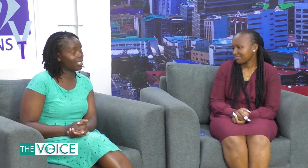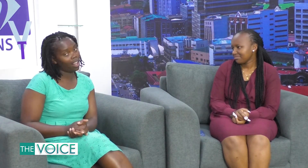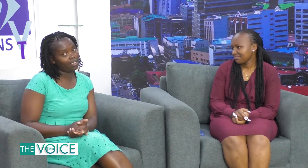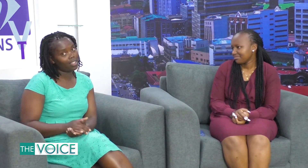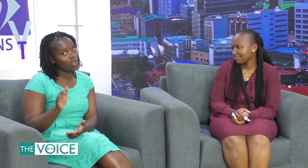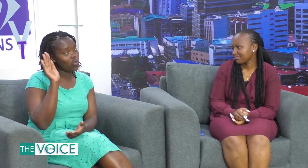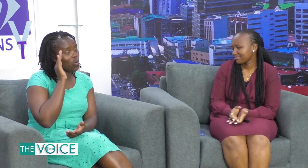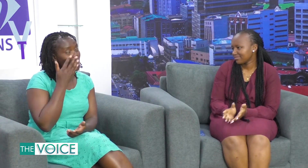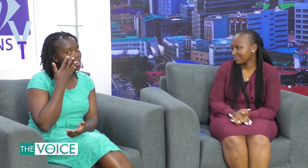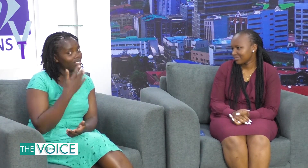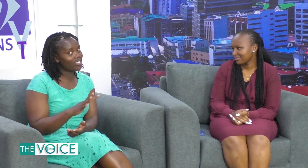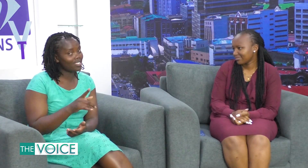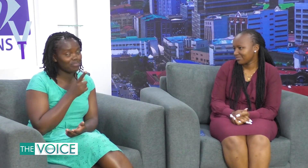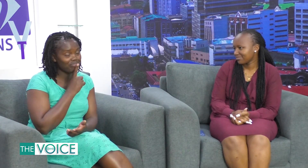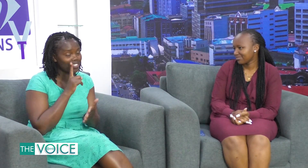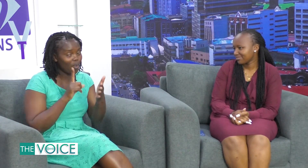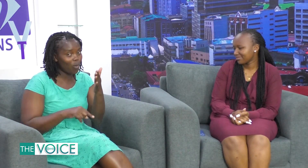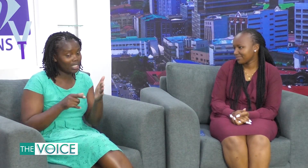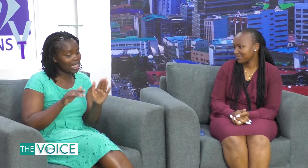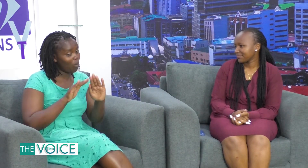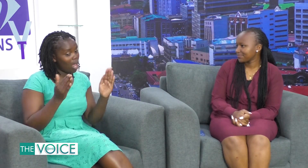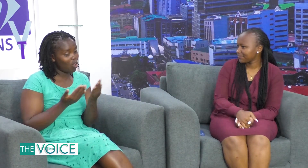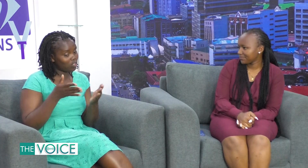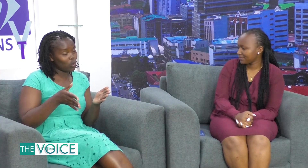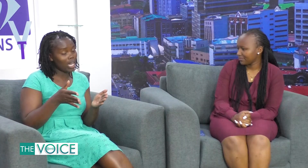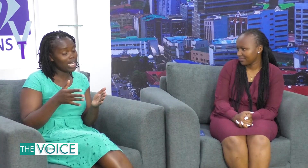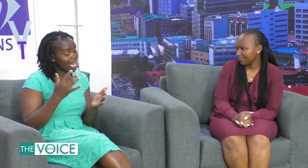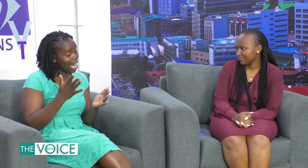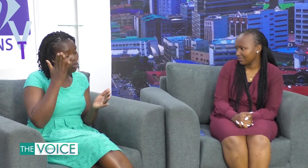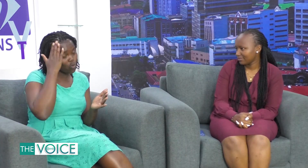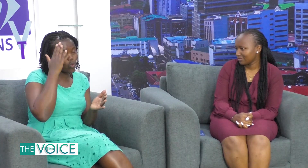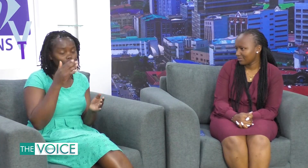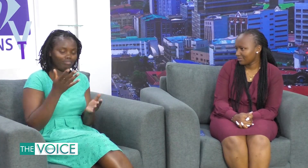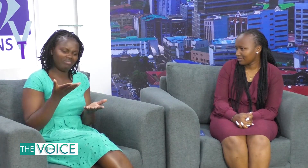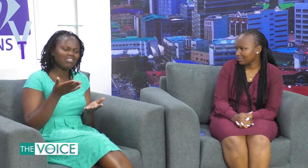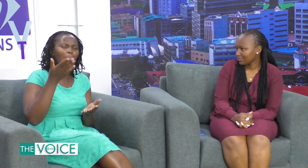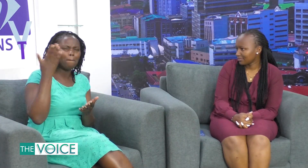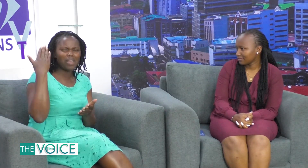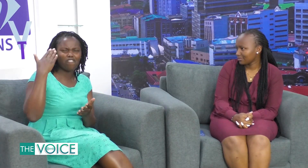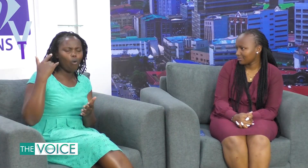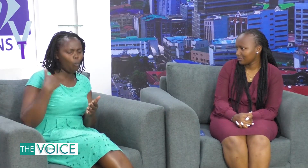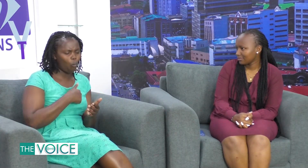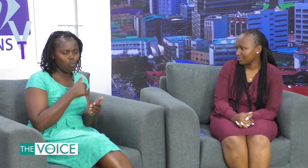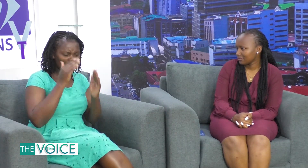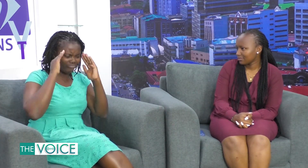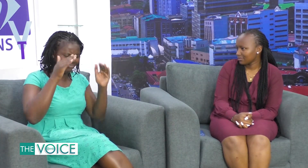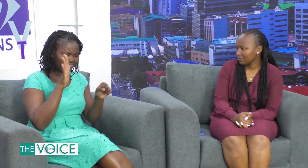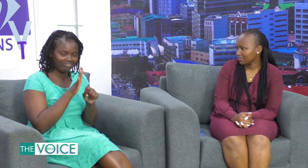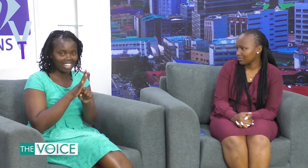to the second year, but it's more of technology. You've heard it all. The world of today, before, long